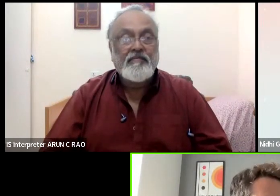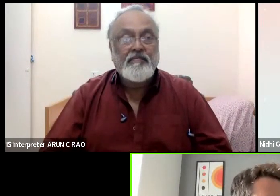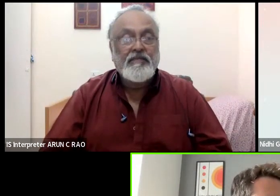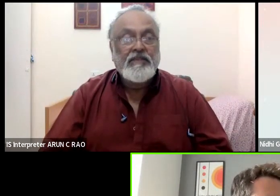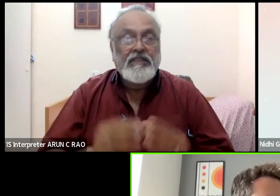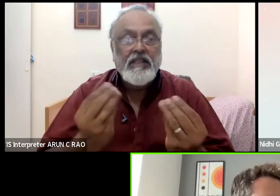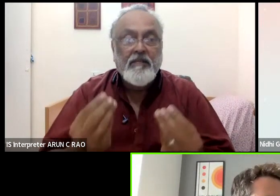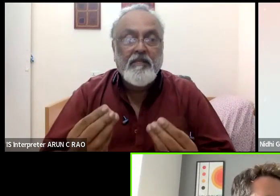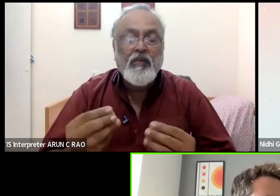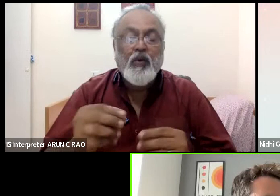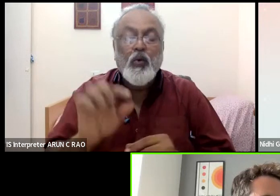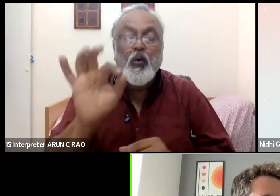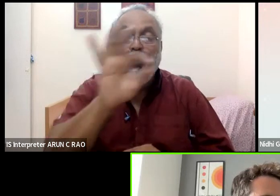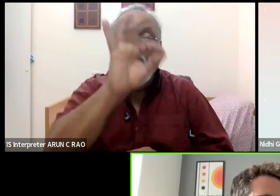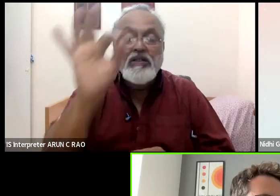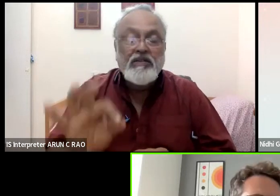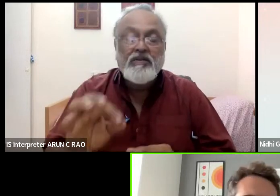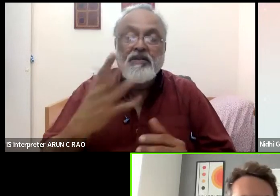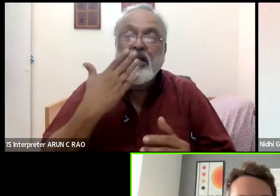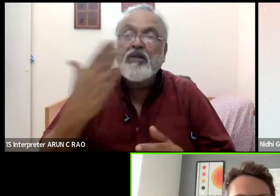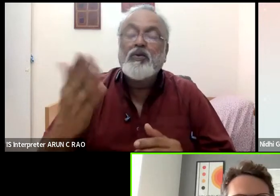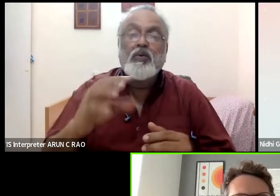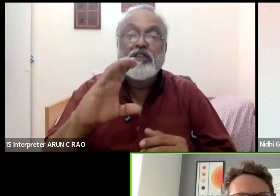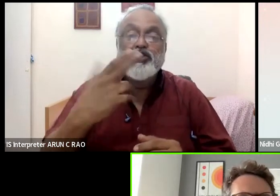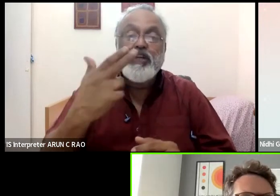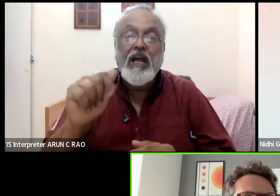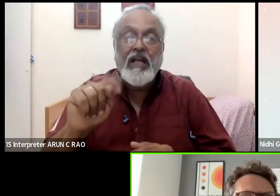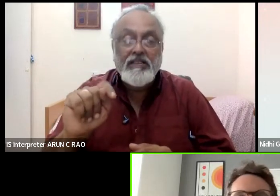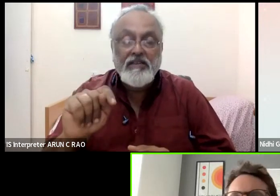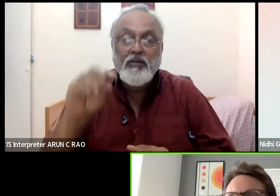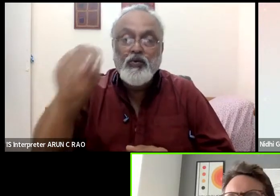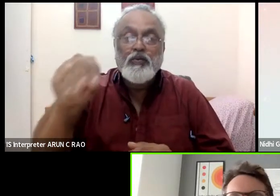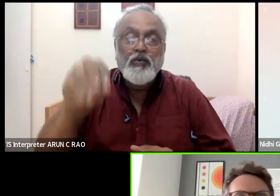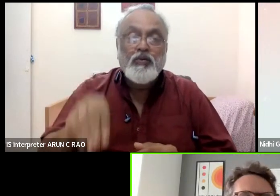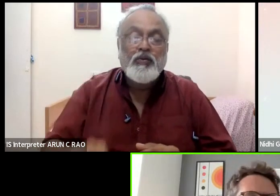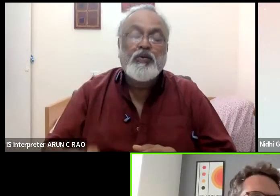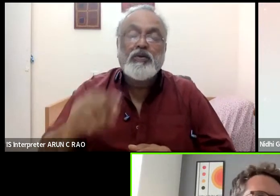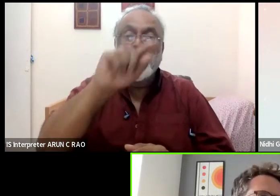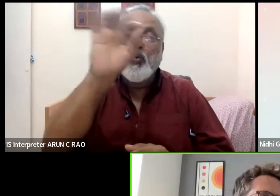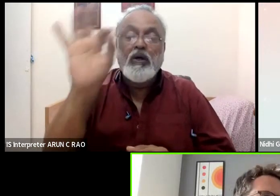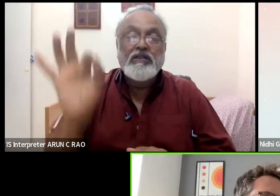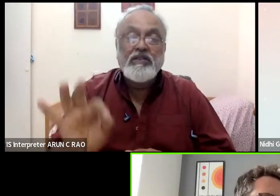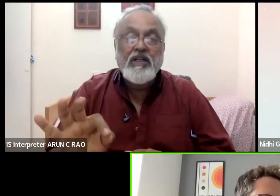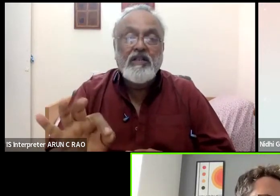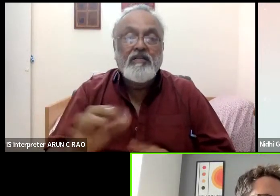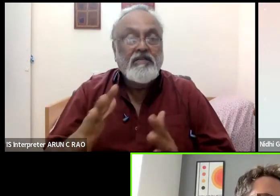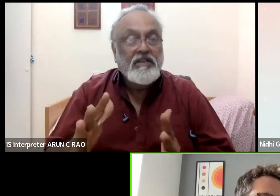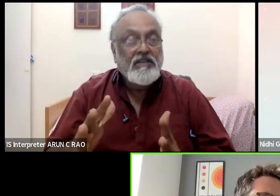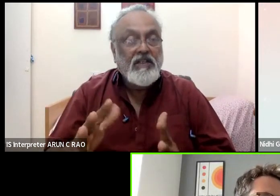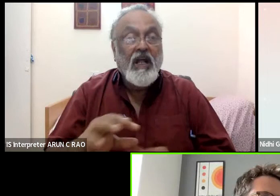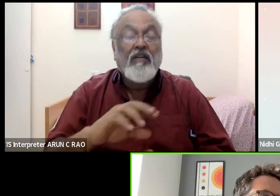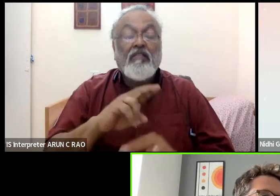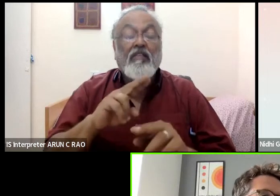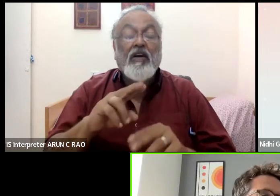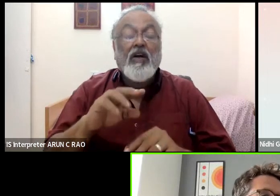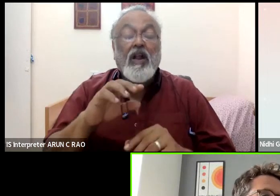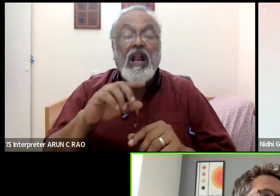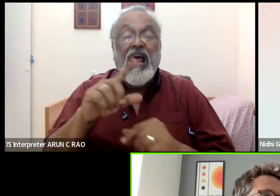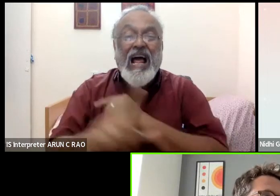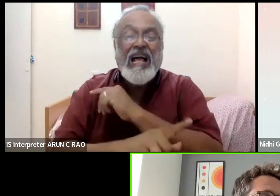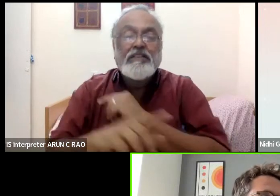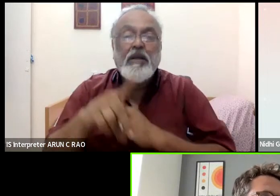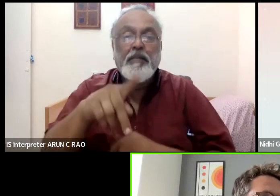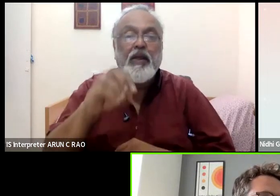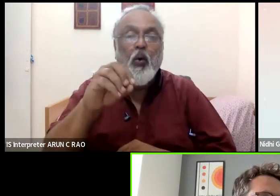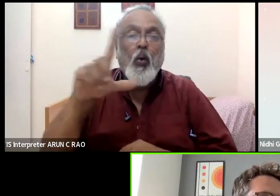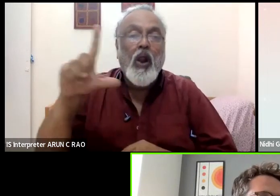questions put into the chat, so thank you for those. I'm going to pick some of those up now. And we do have a final poll question, which we're going to leave till